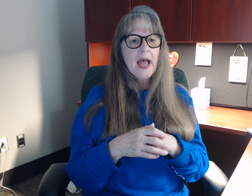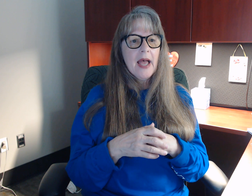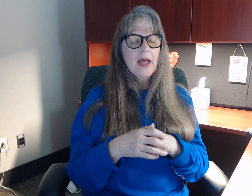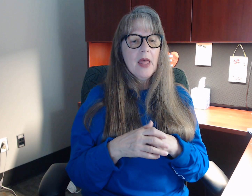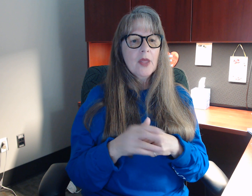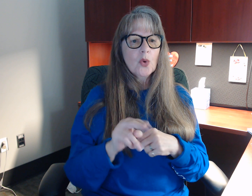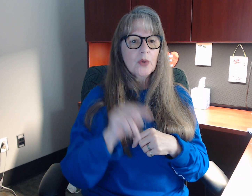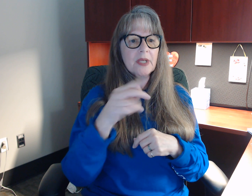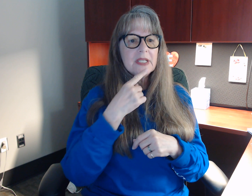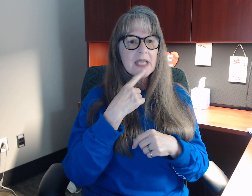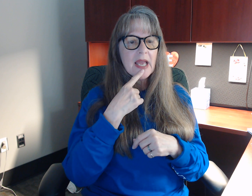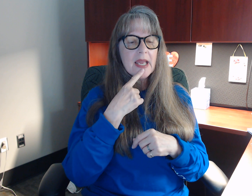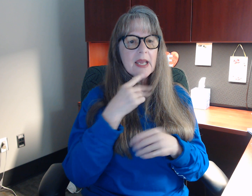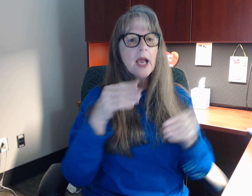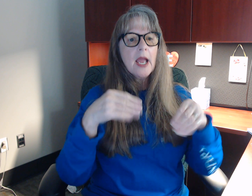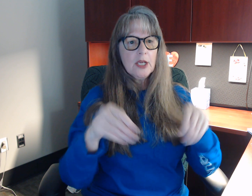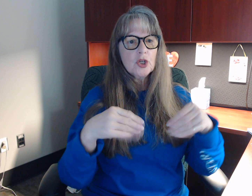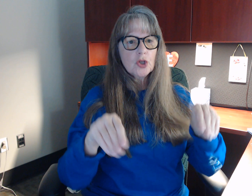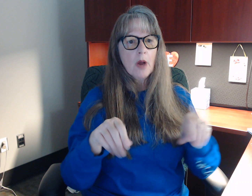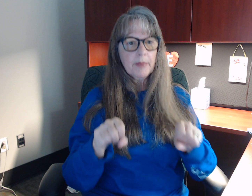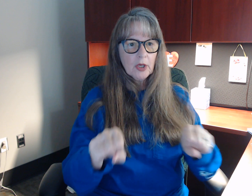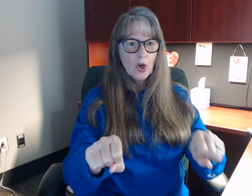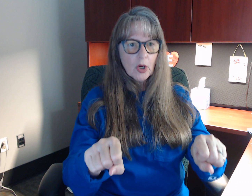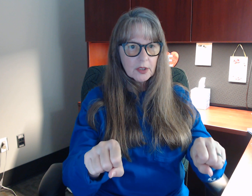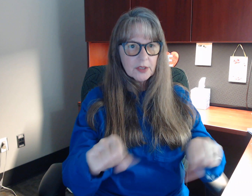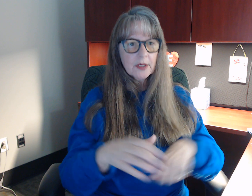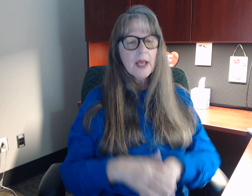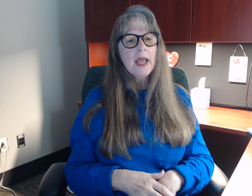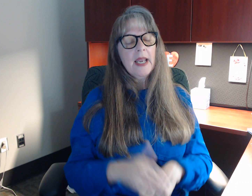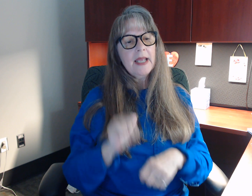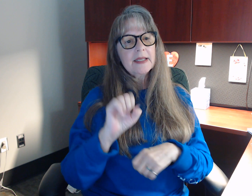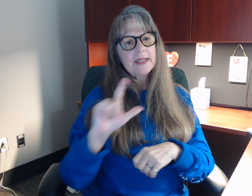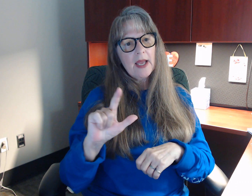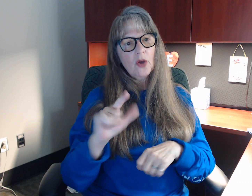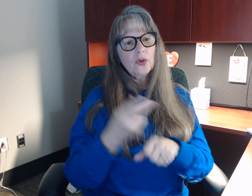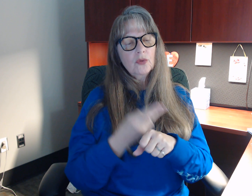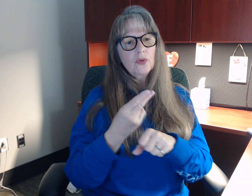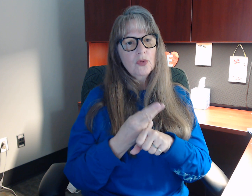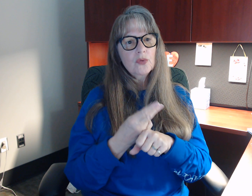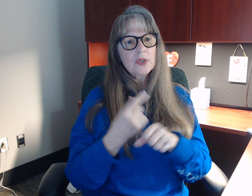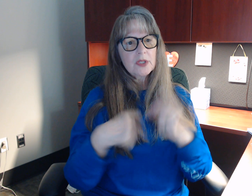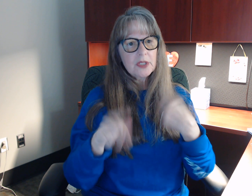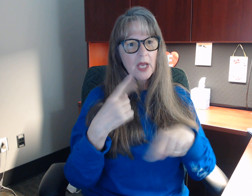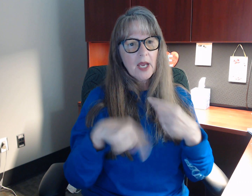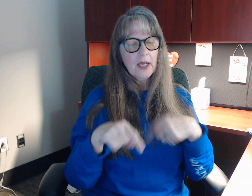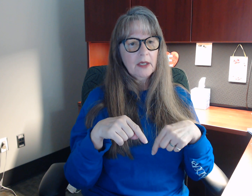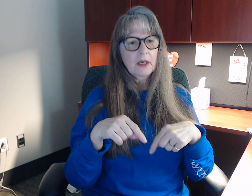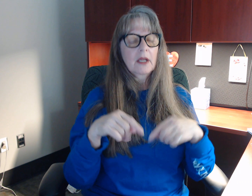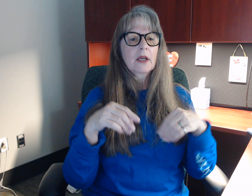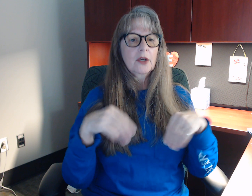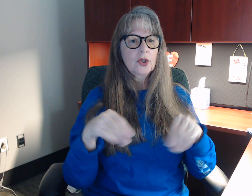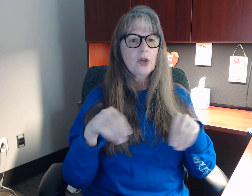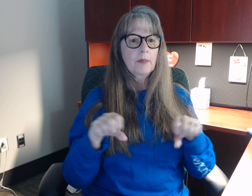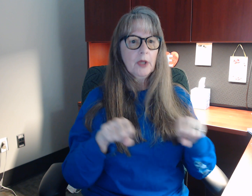In the North, they say a shopping cart. In ASL, you use the sign a shopping